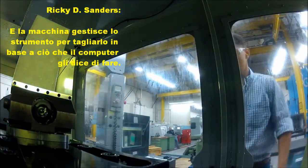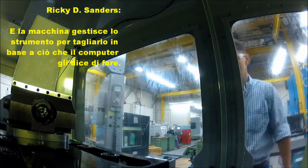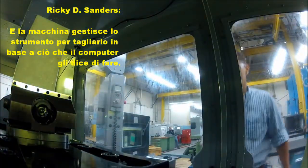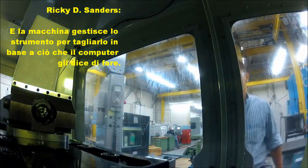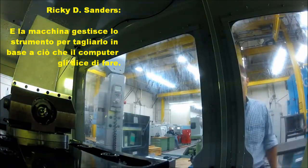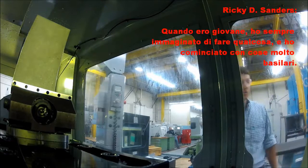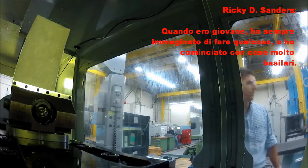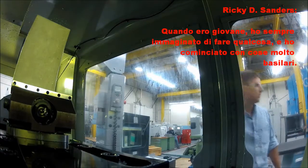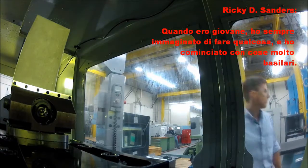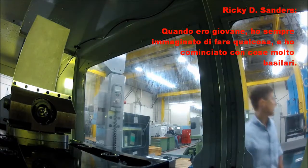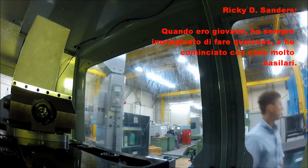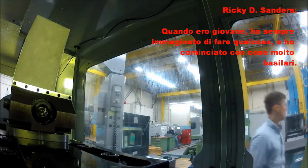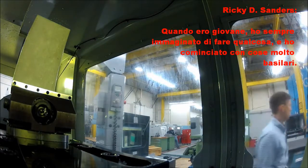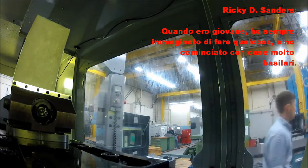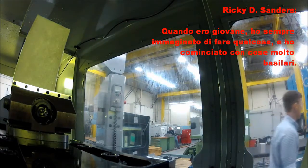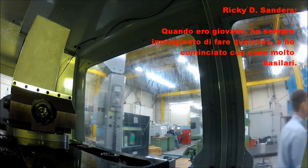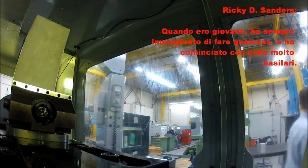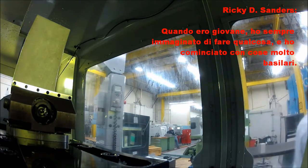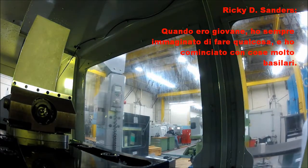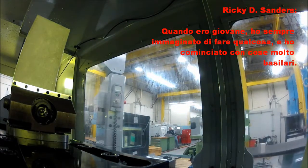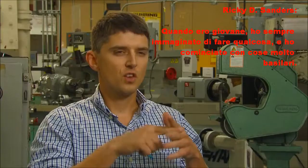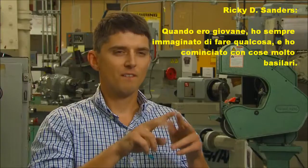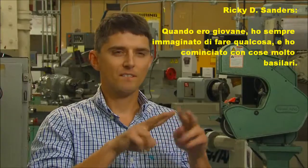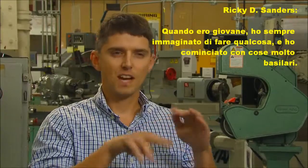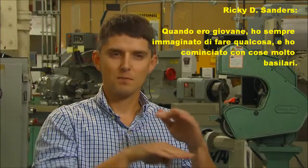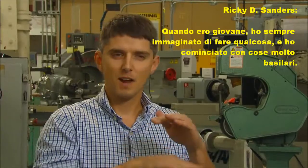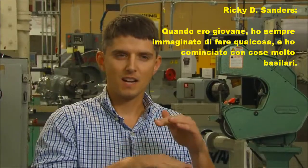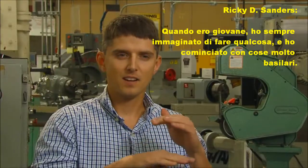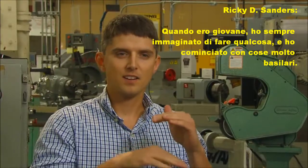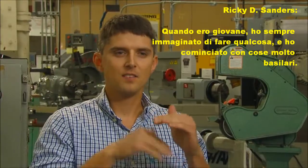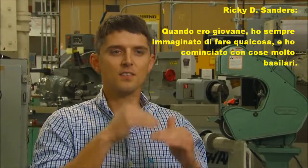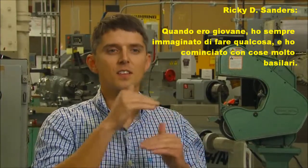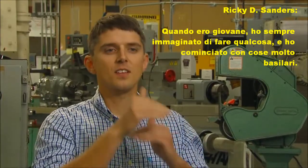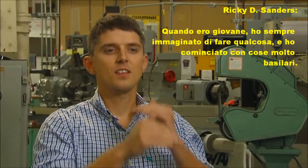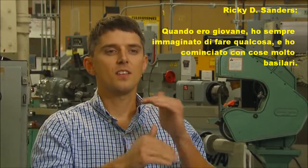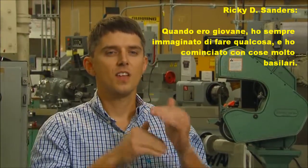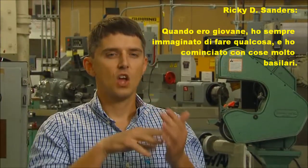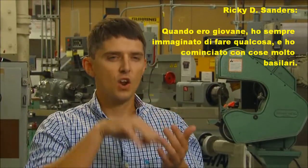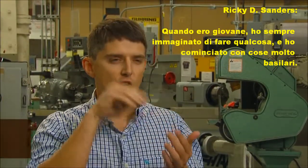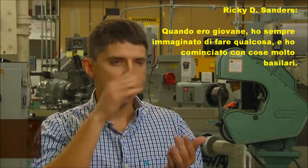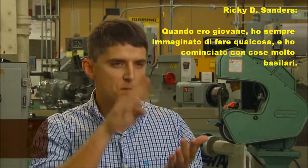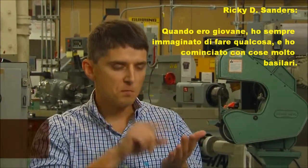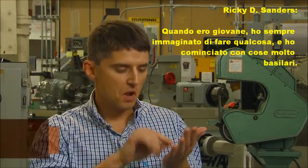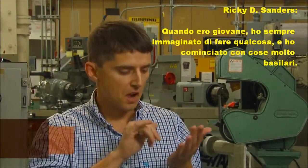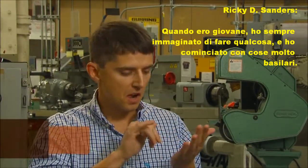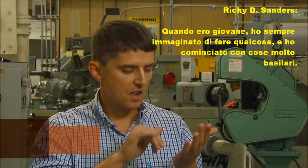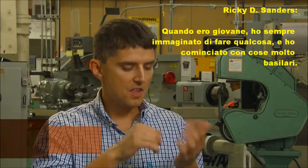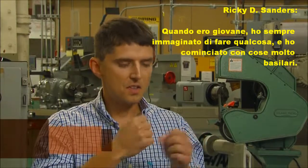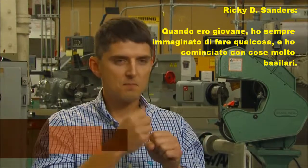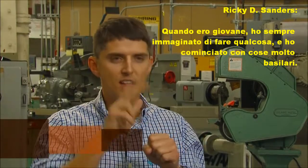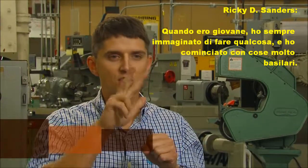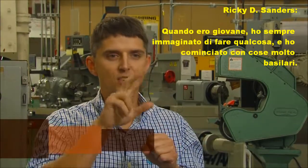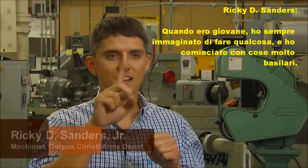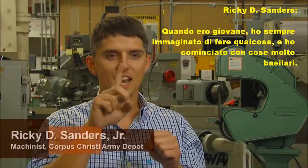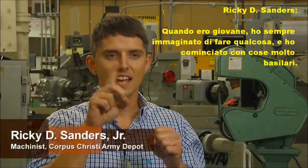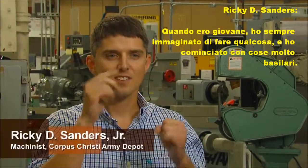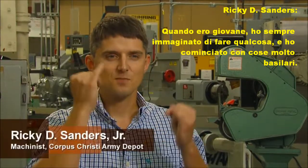When I was young, I always imagined making something, and I started with very basic things. I learned to read